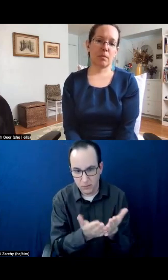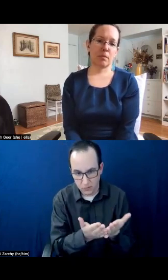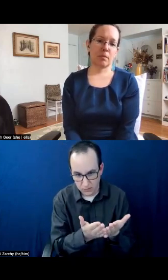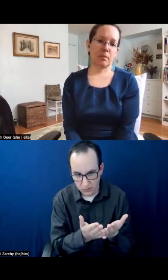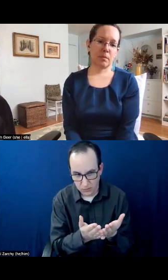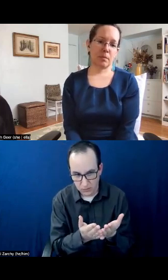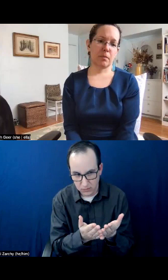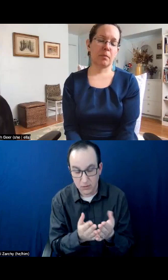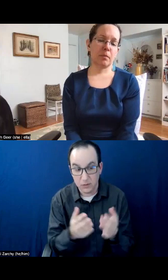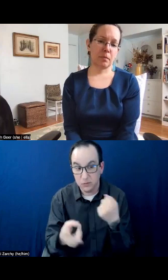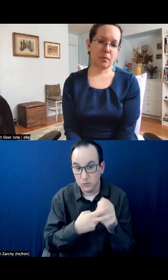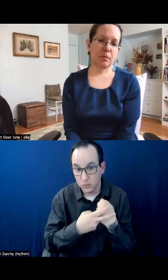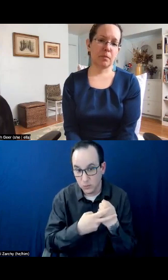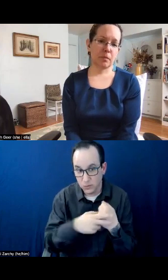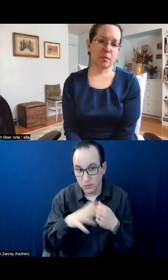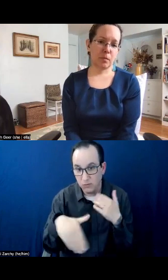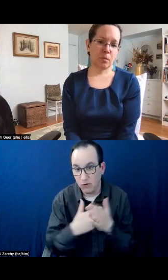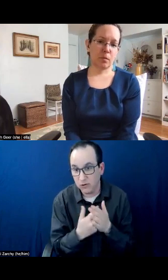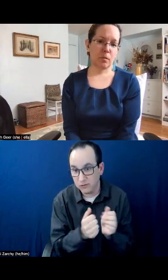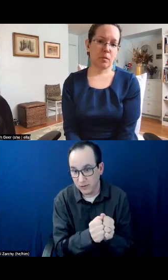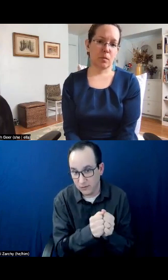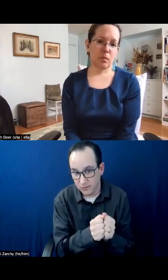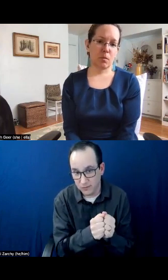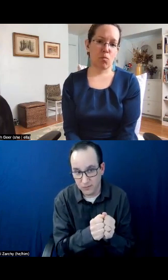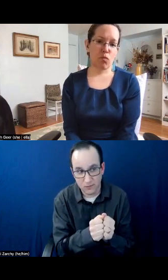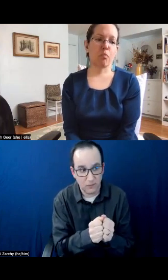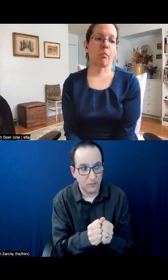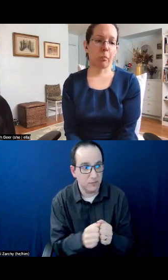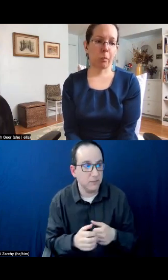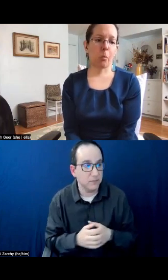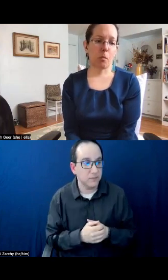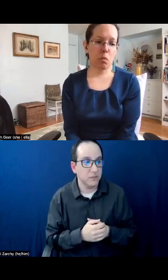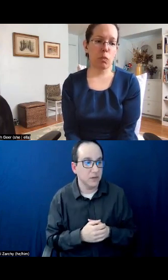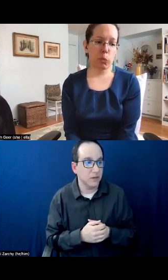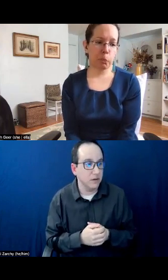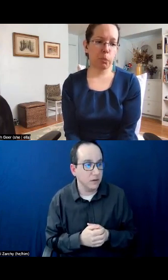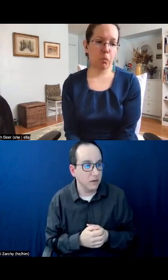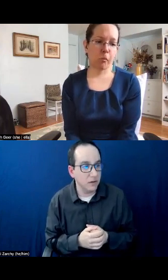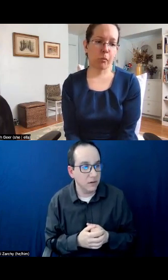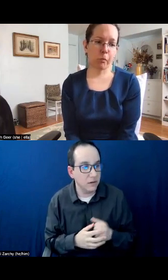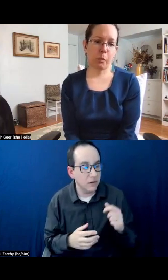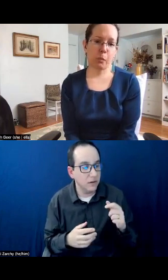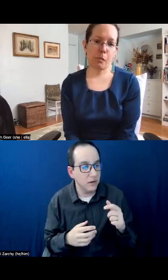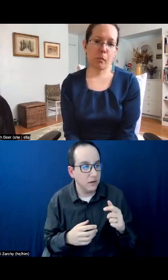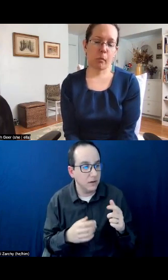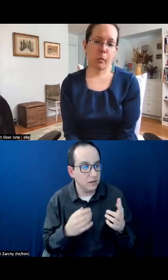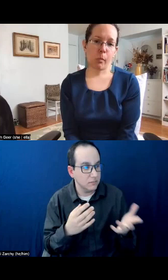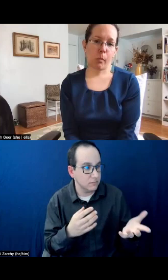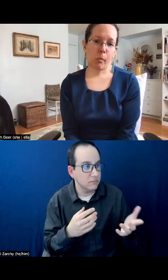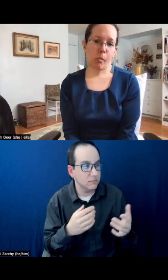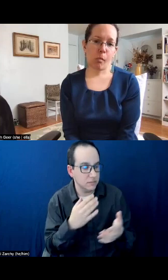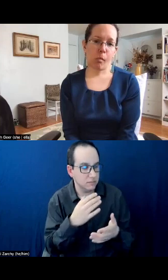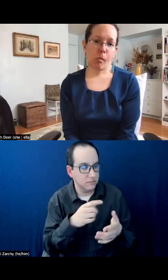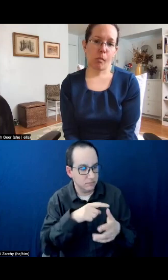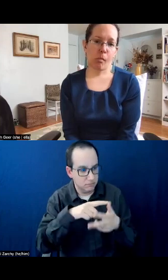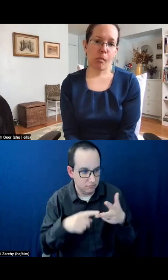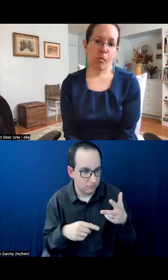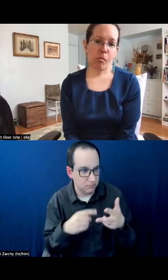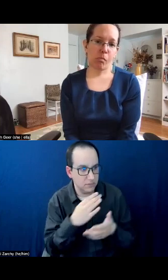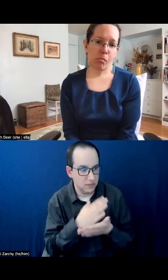Then I'll just use material that is related with that and put them all together in one bin,